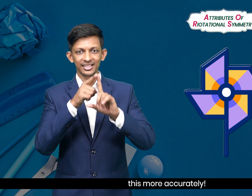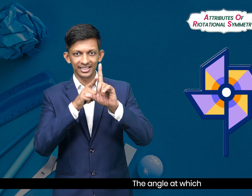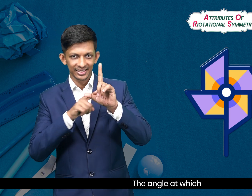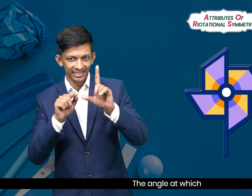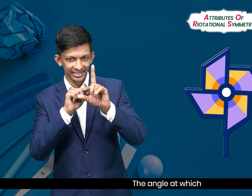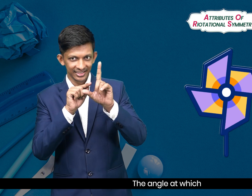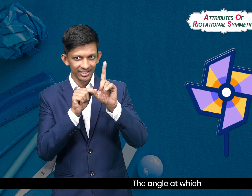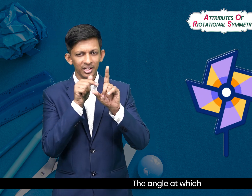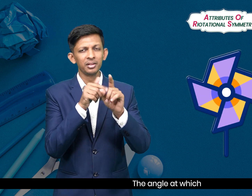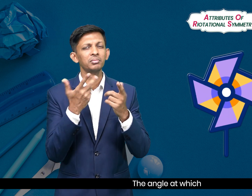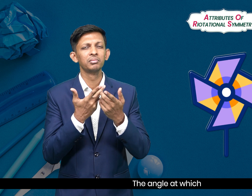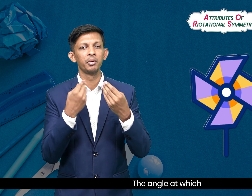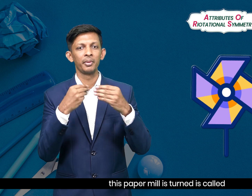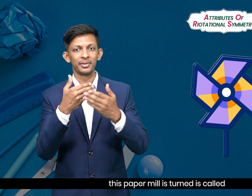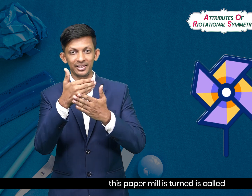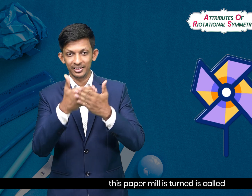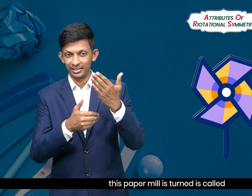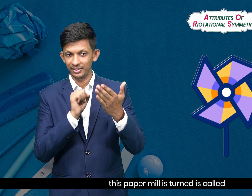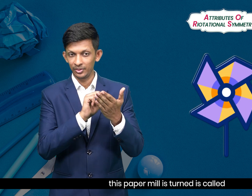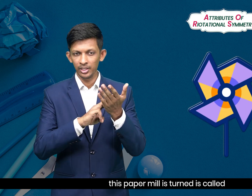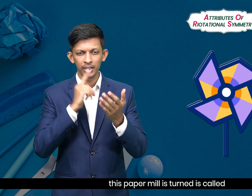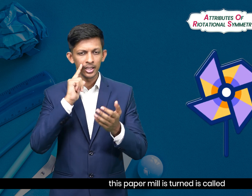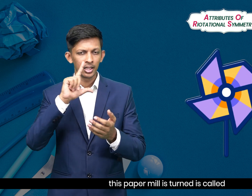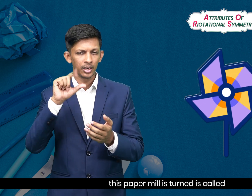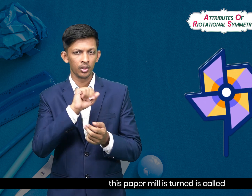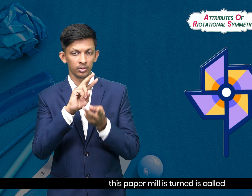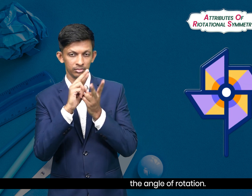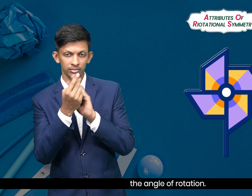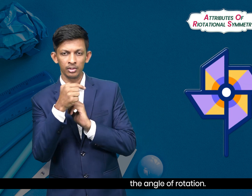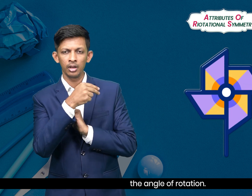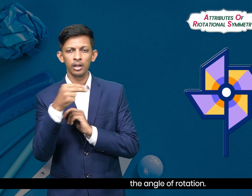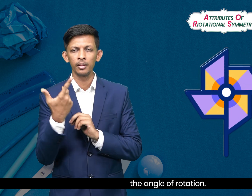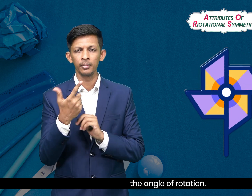The angle at which this paper mill is turned is called the angle of rotation.